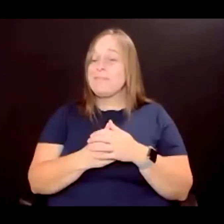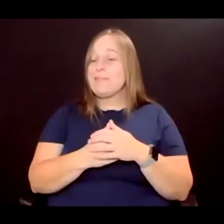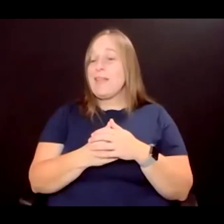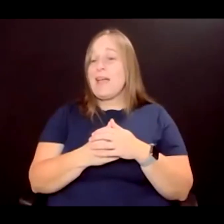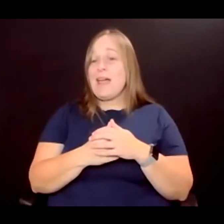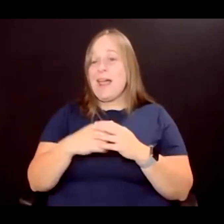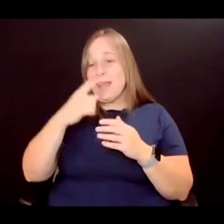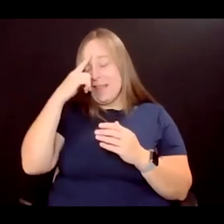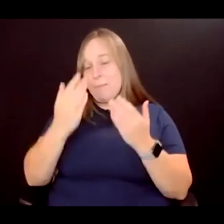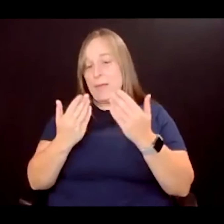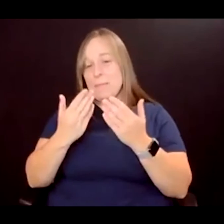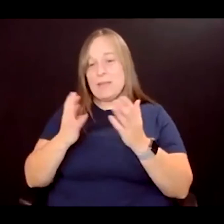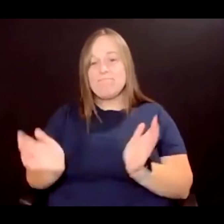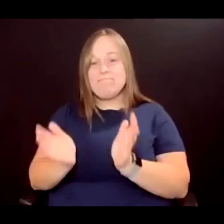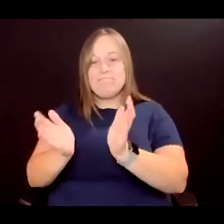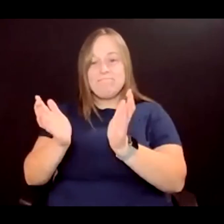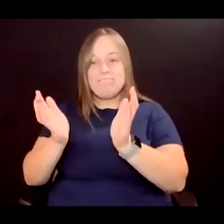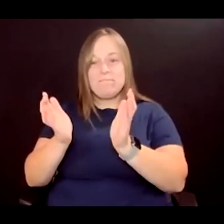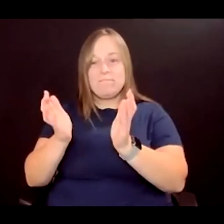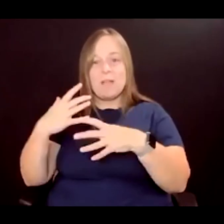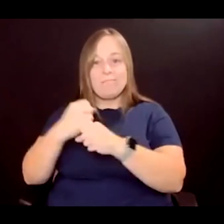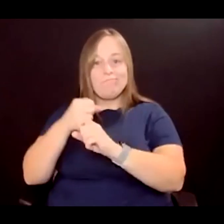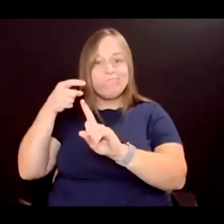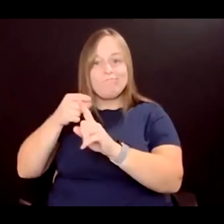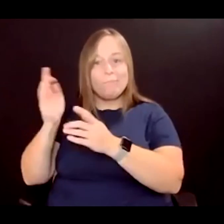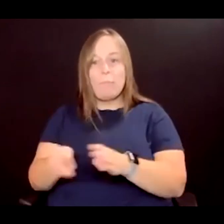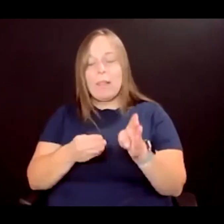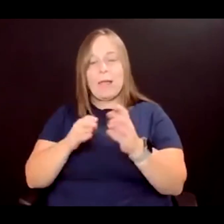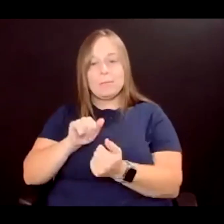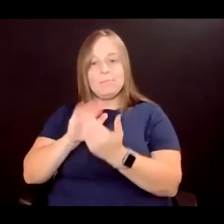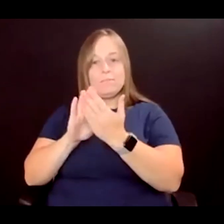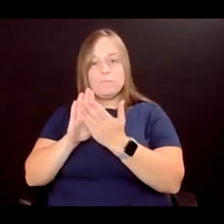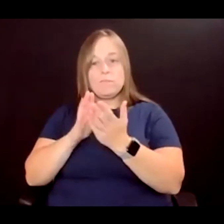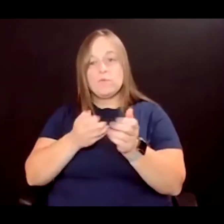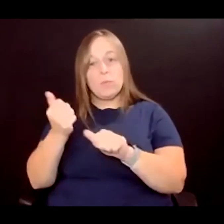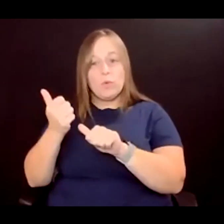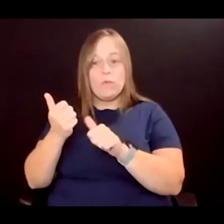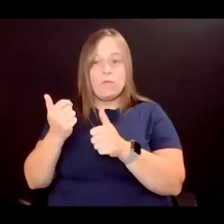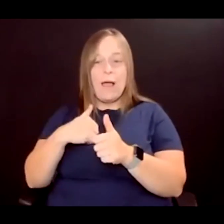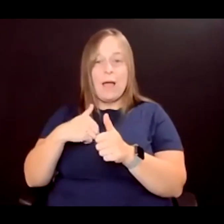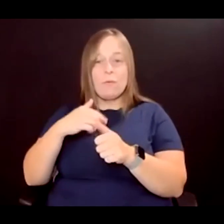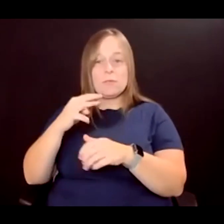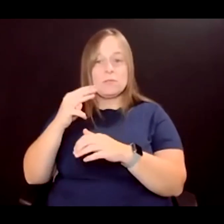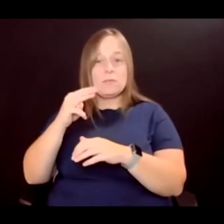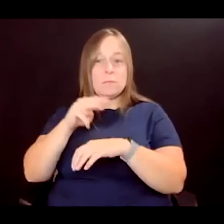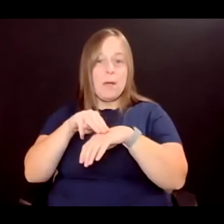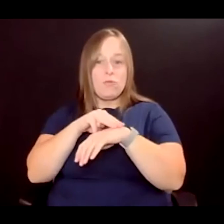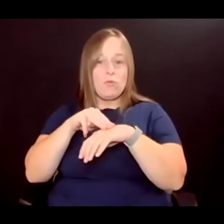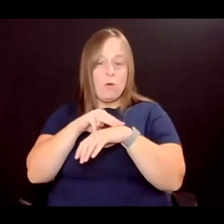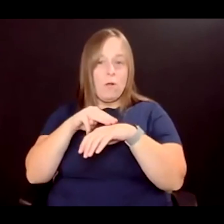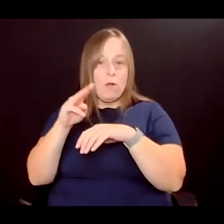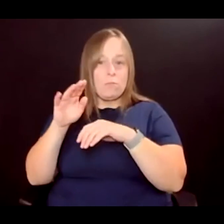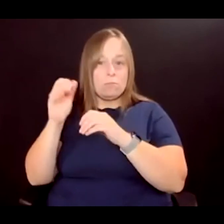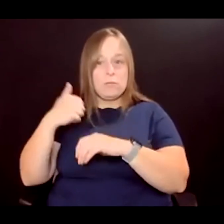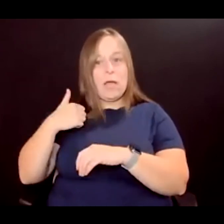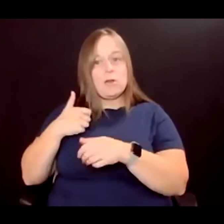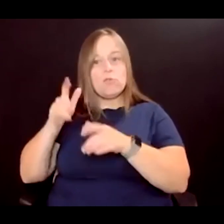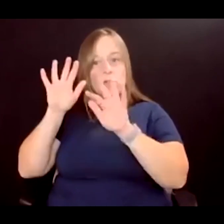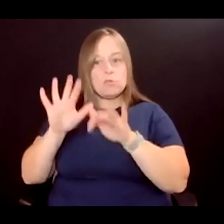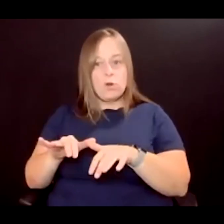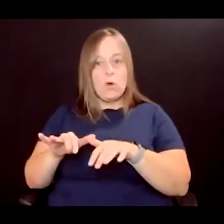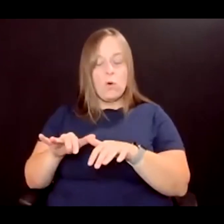and finally, clean that up in a fine manner. So Absolutely. Everything that's on the